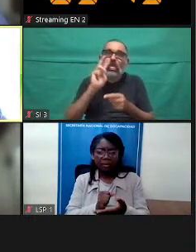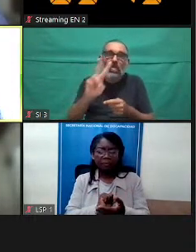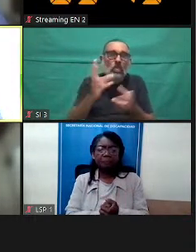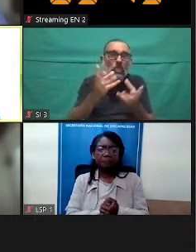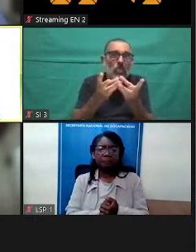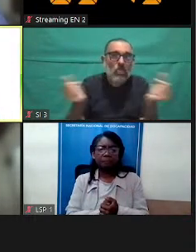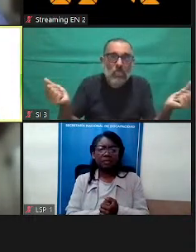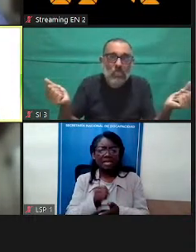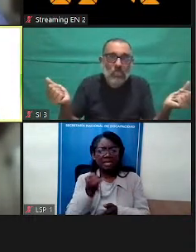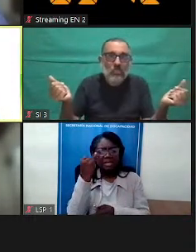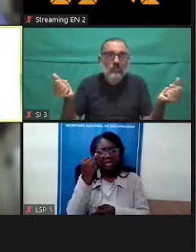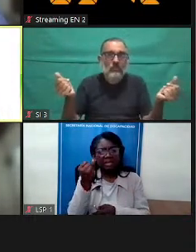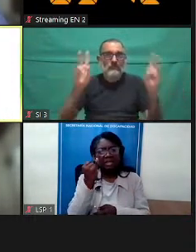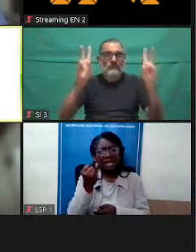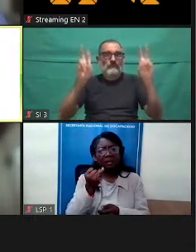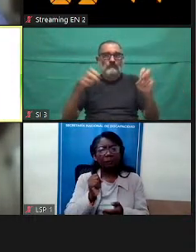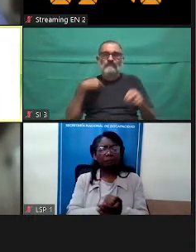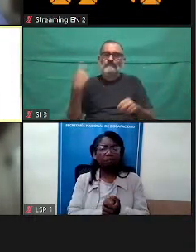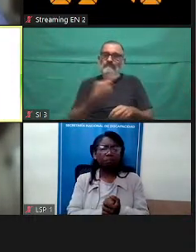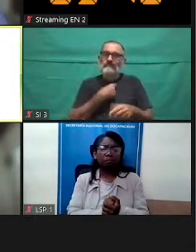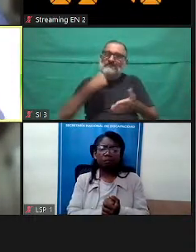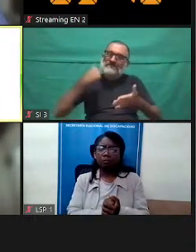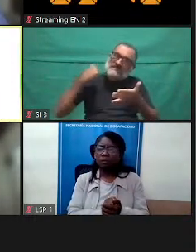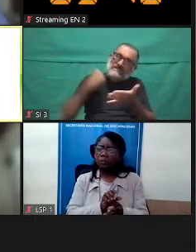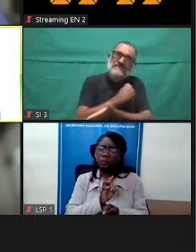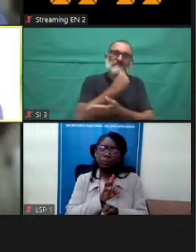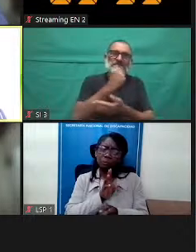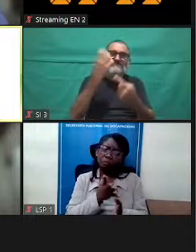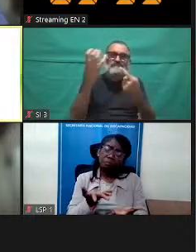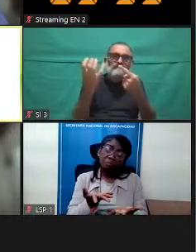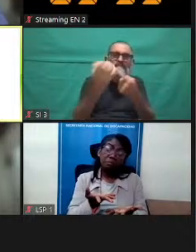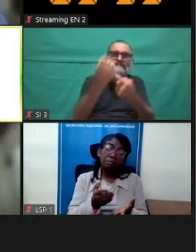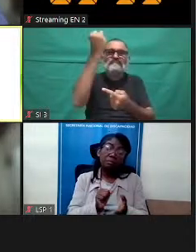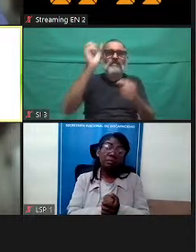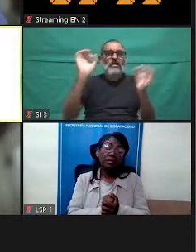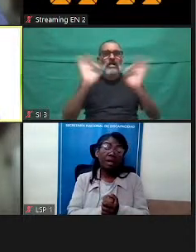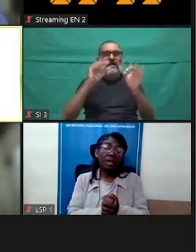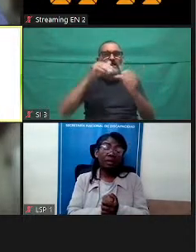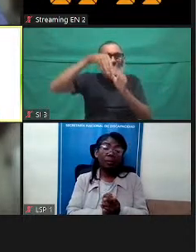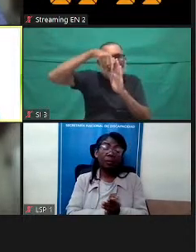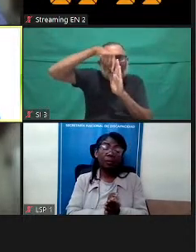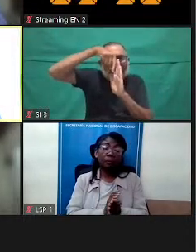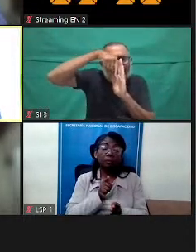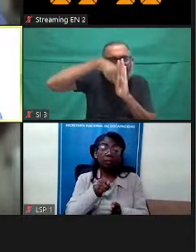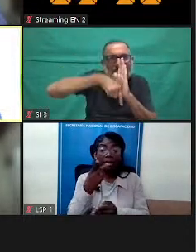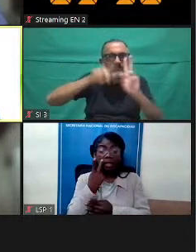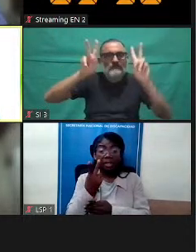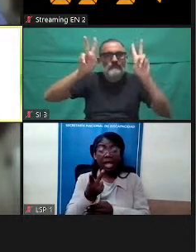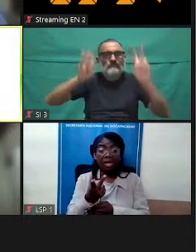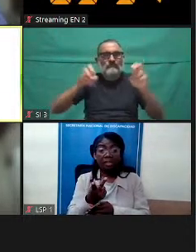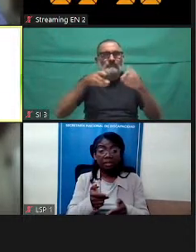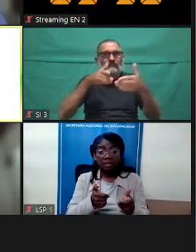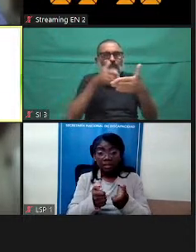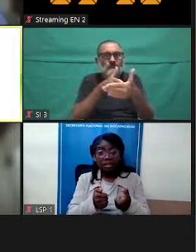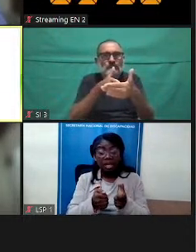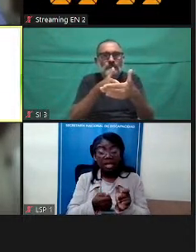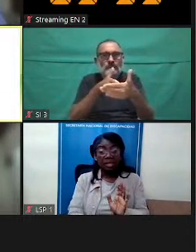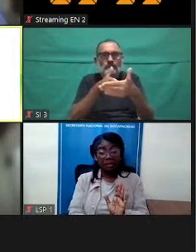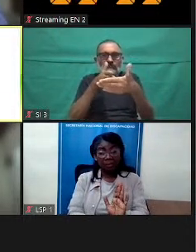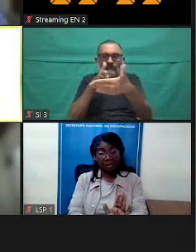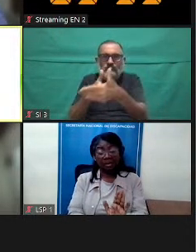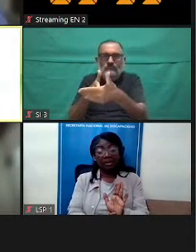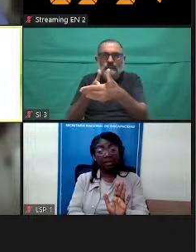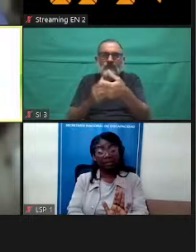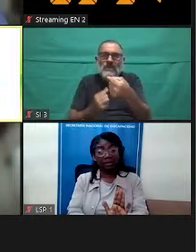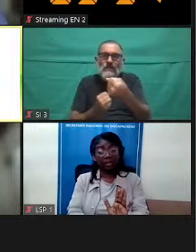on there are some ideas but i will not stop at but i saw in the chat that they